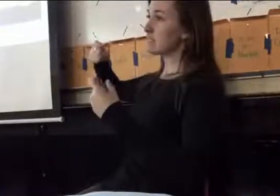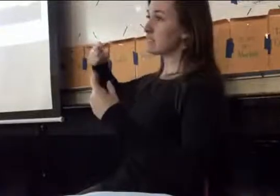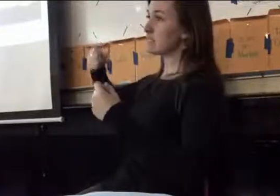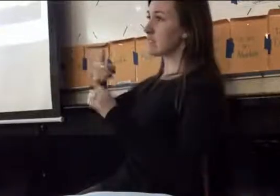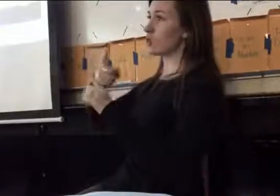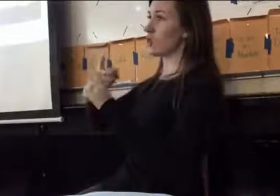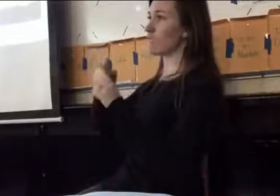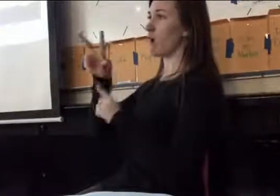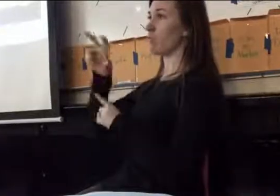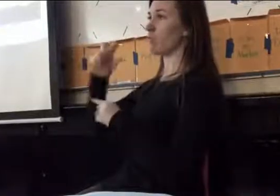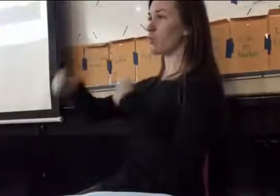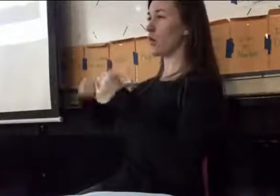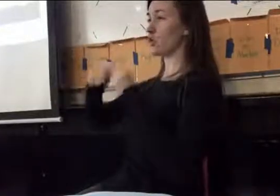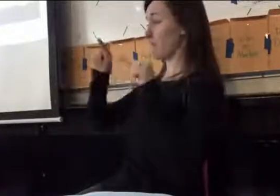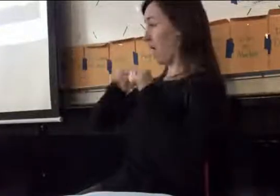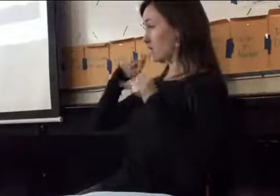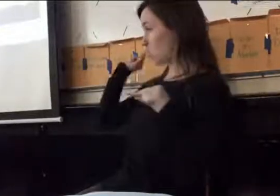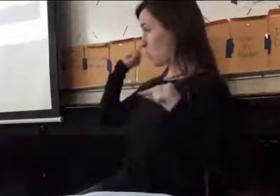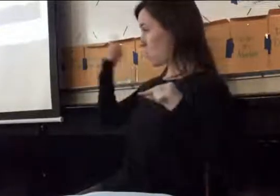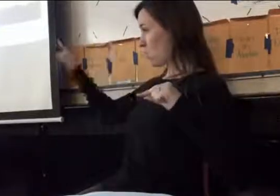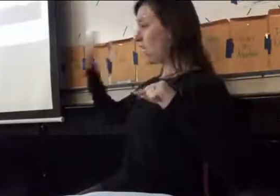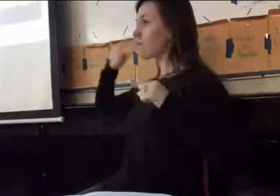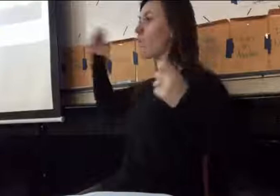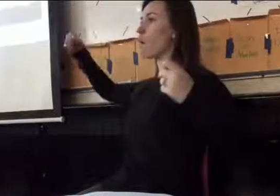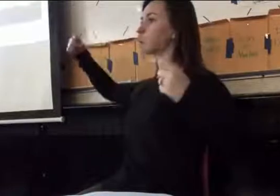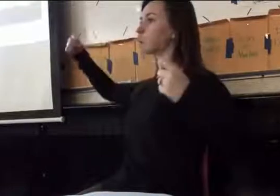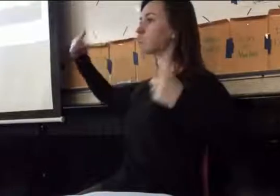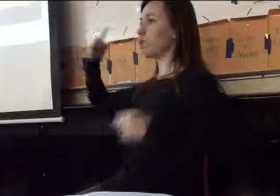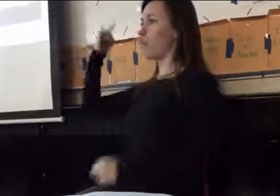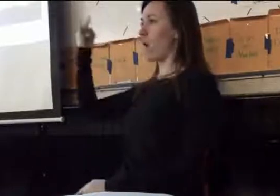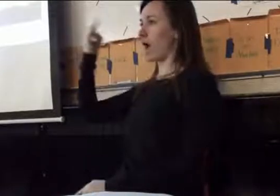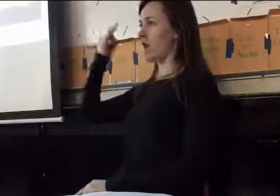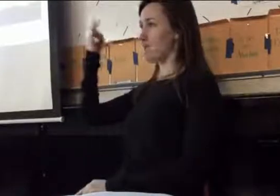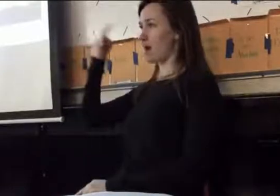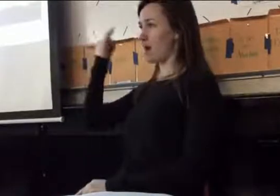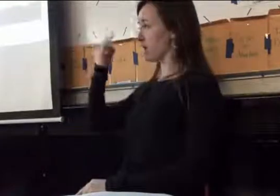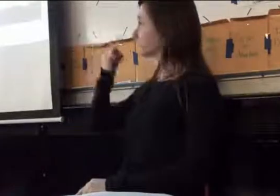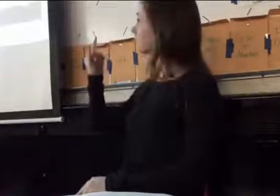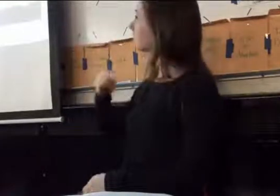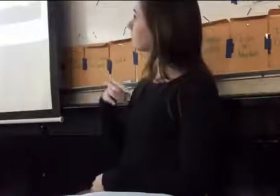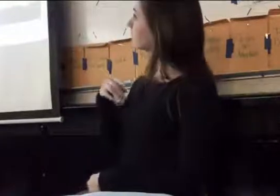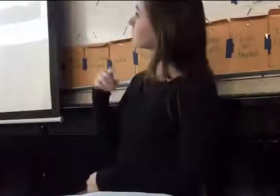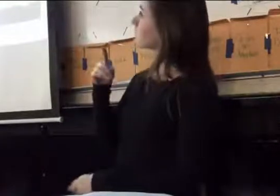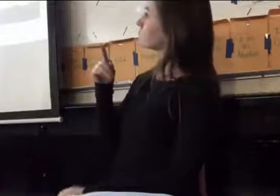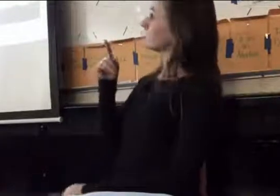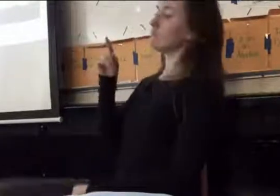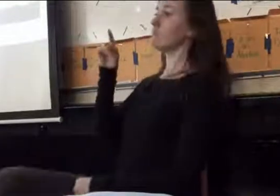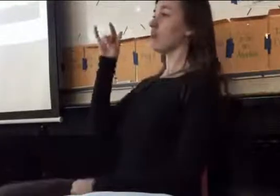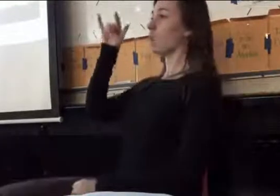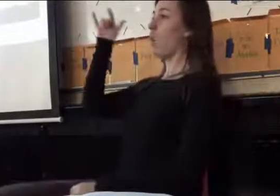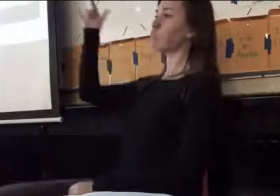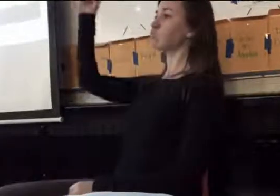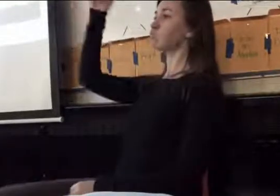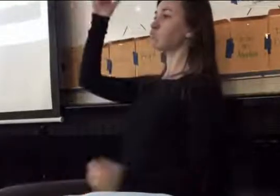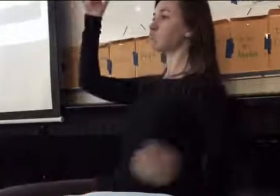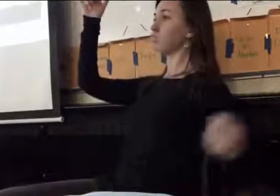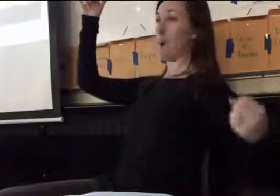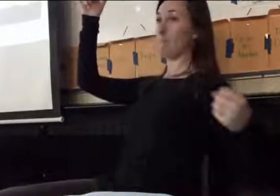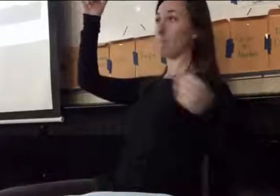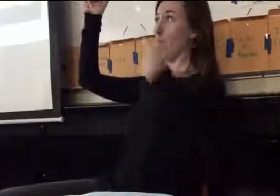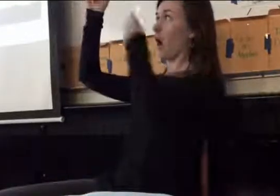industrial center that is emitting a Wi-Fi signal. When it goes up to this, it takes that Wi-Fi signal and